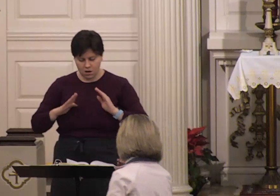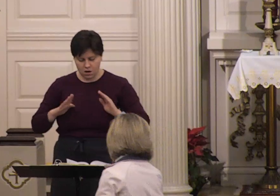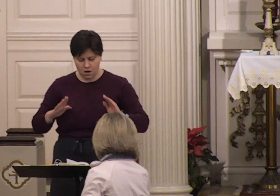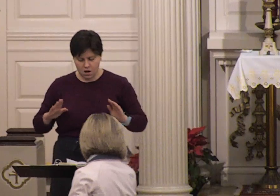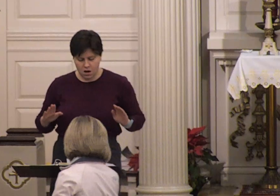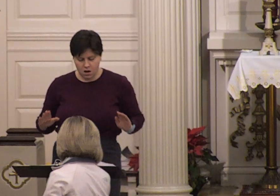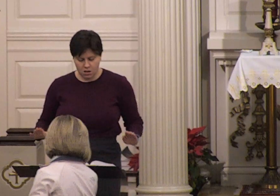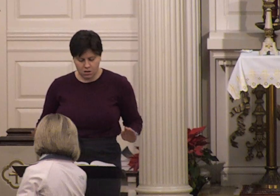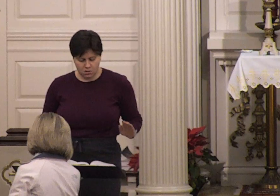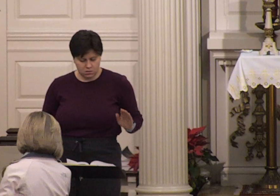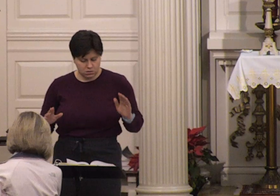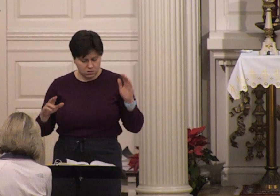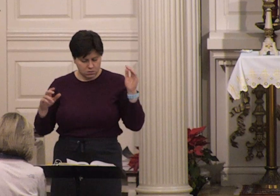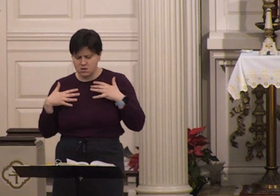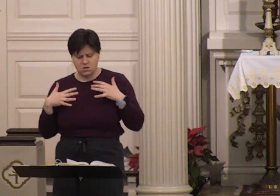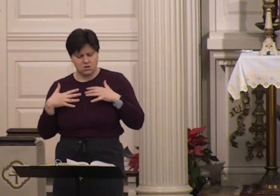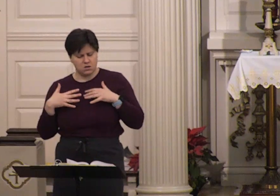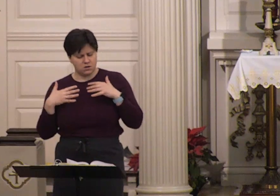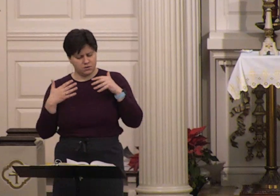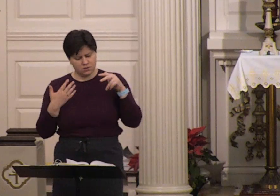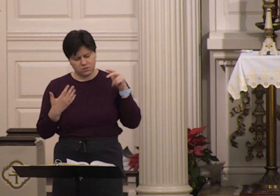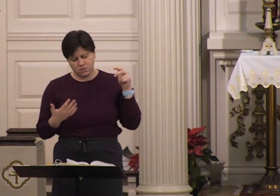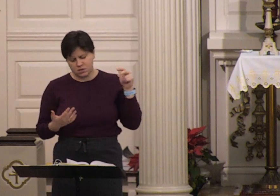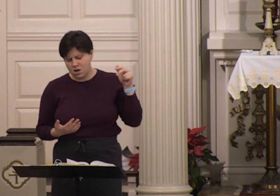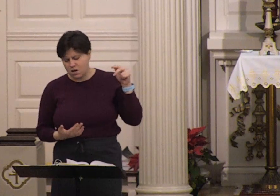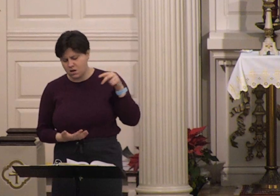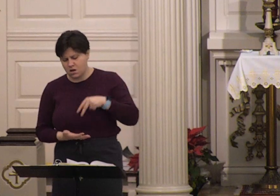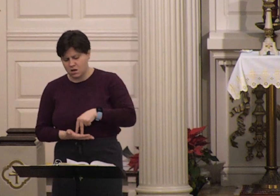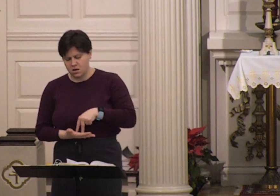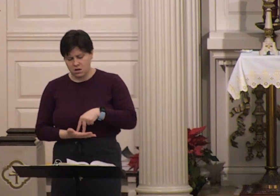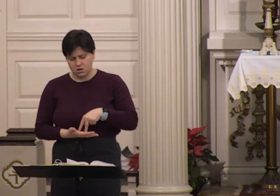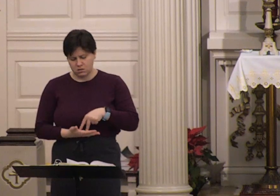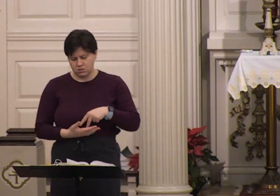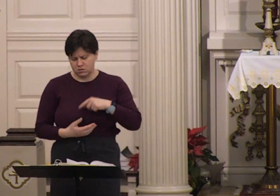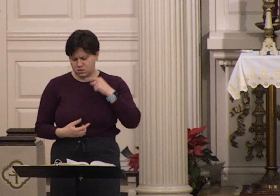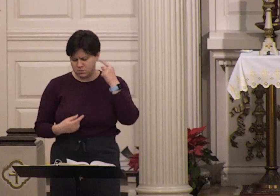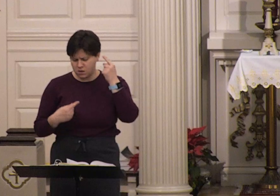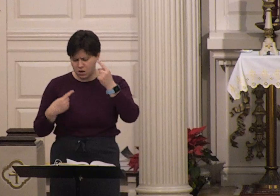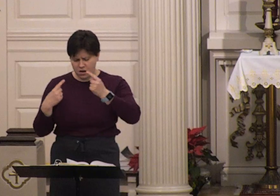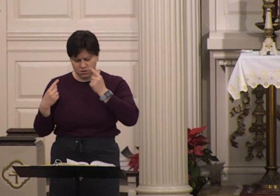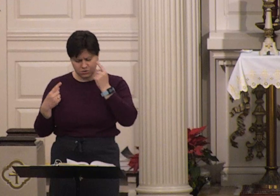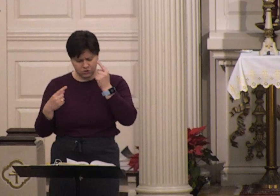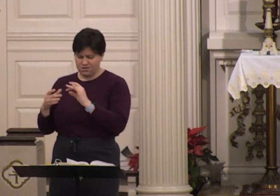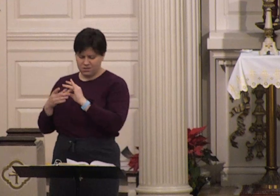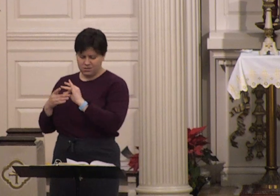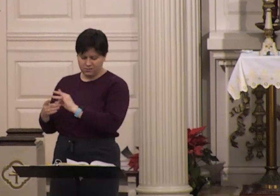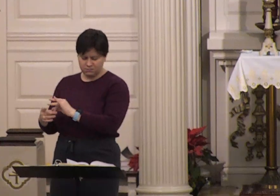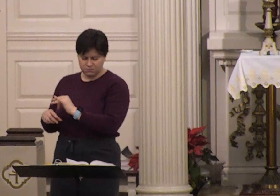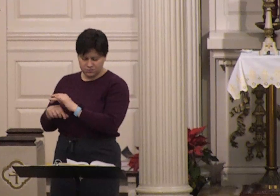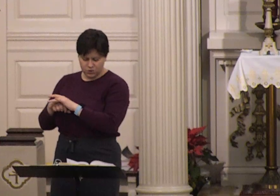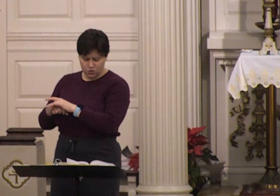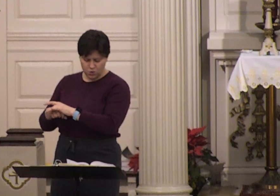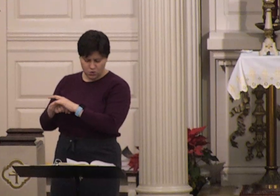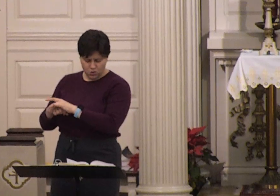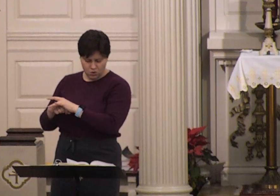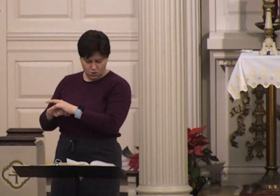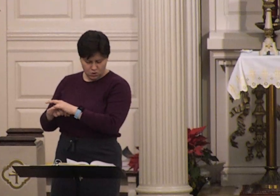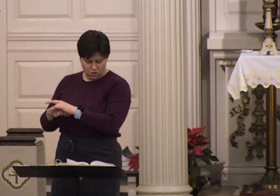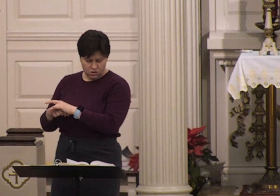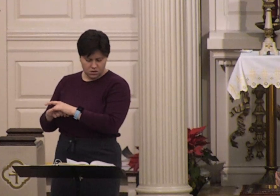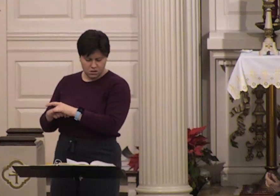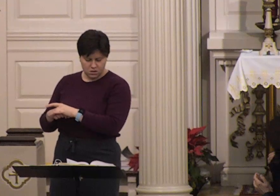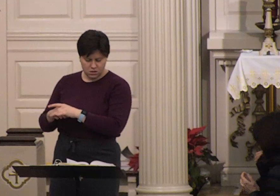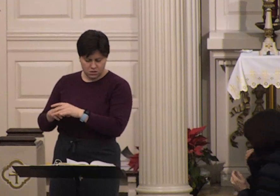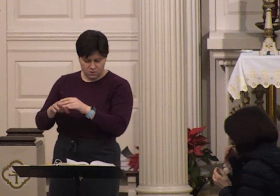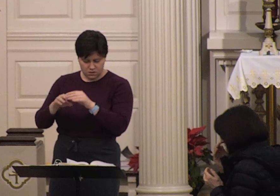minded, for with blessing in his hand, Christ our